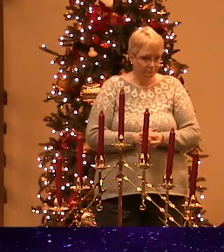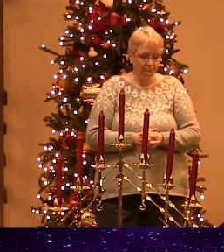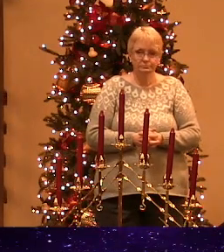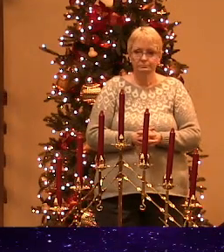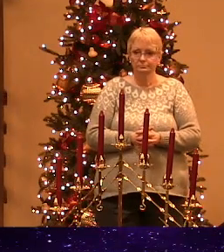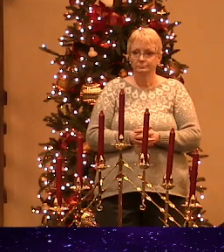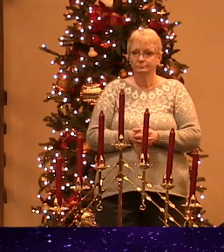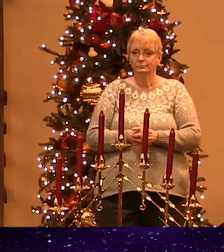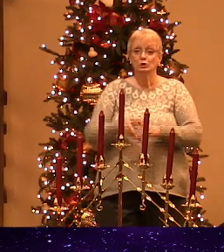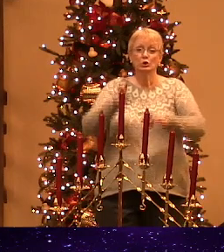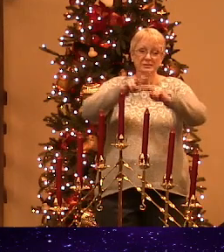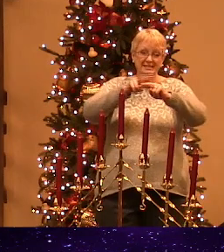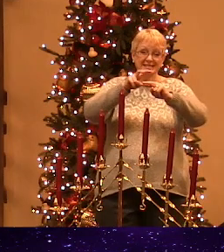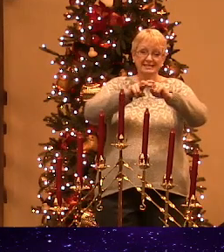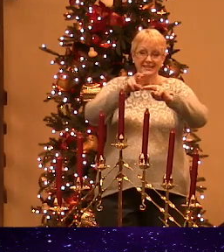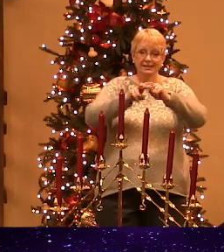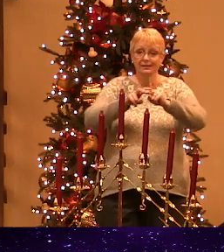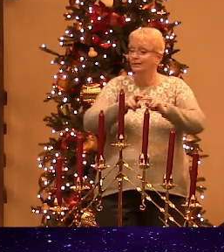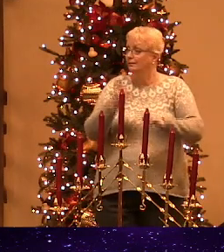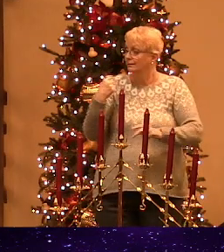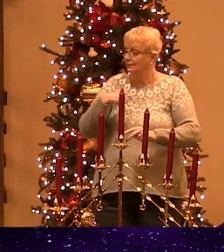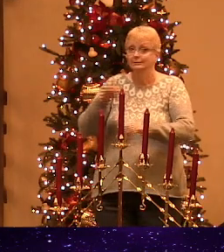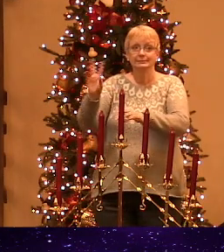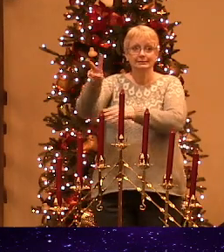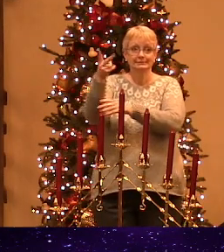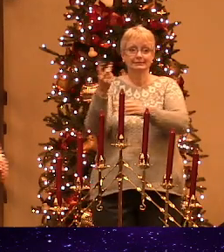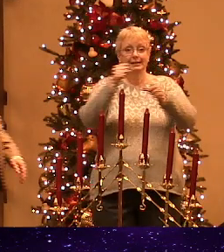You can remain seated as we sing this next one.